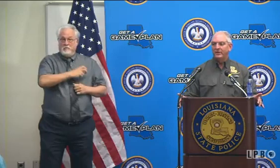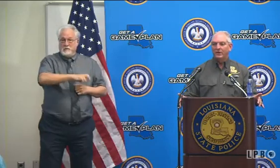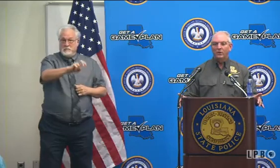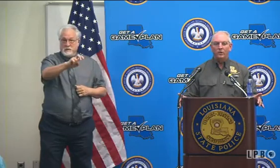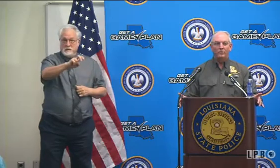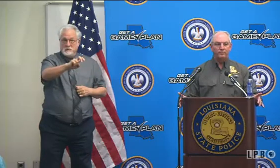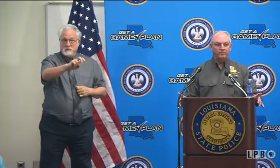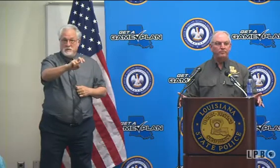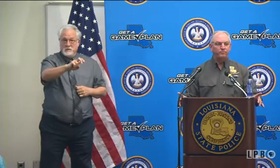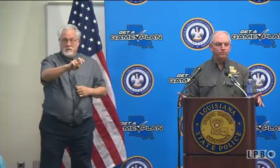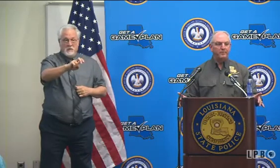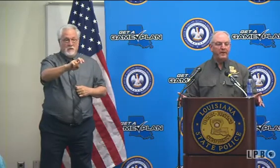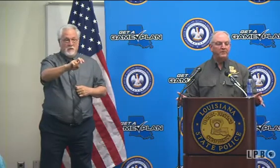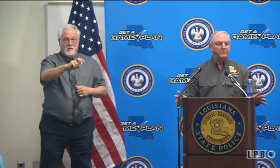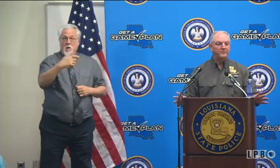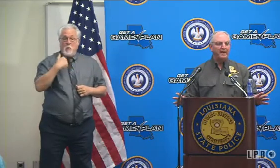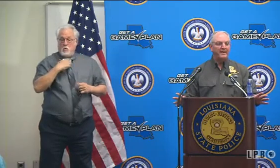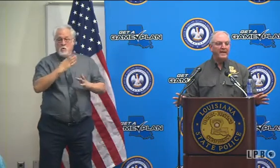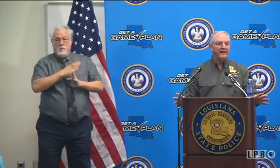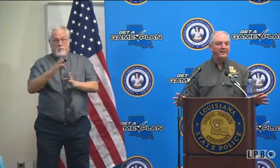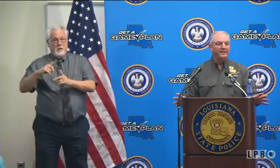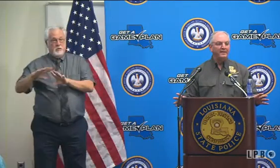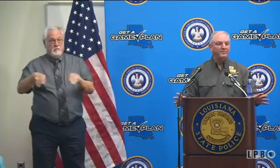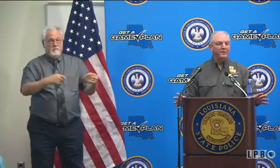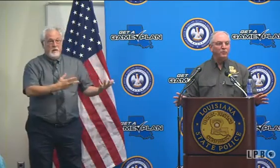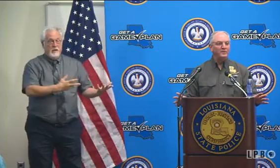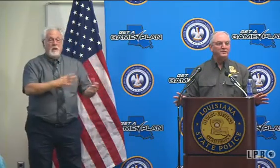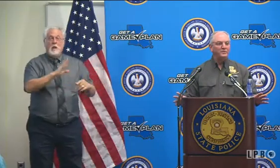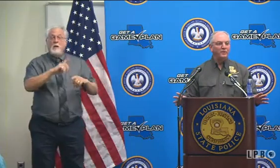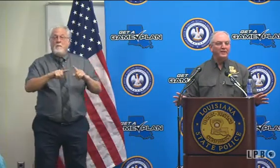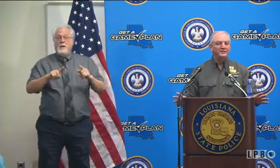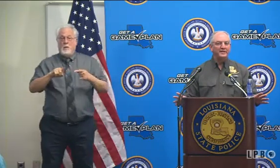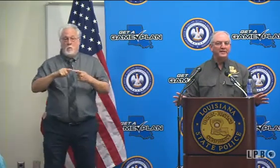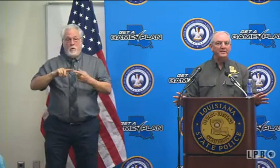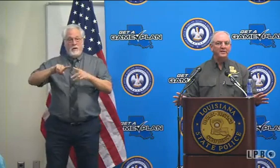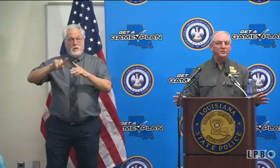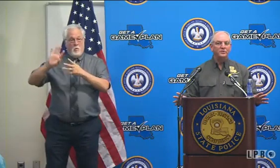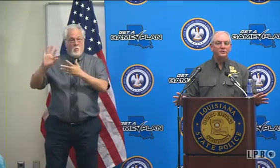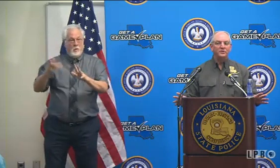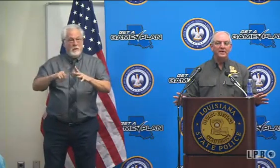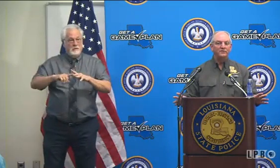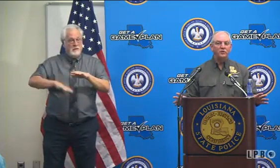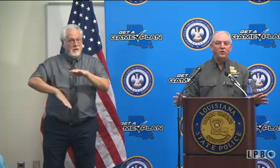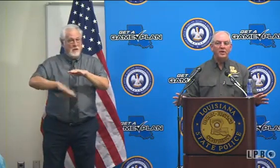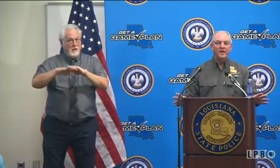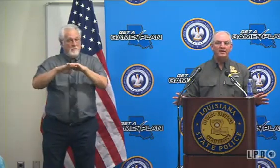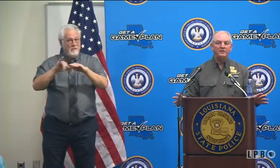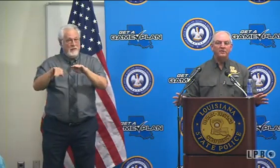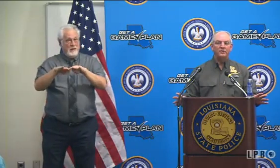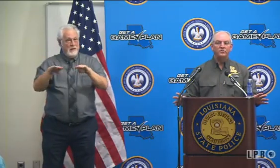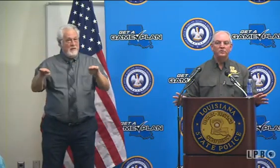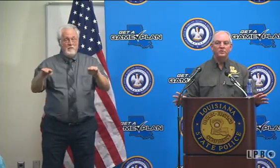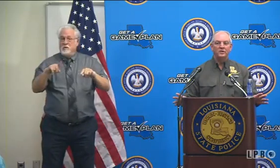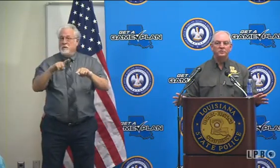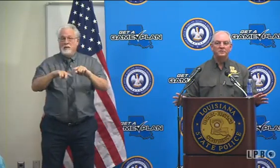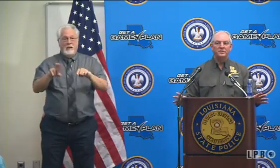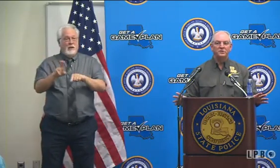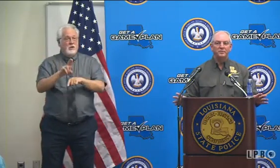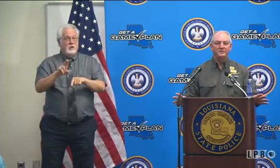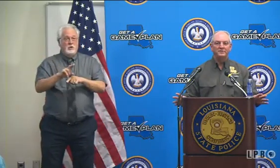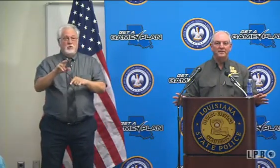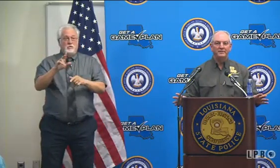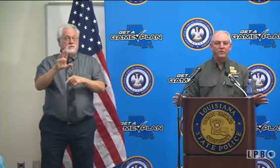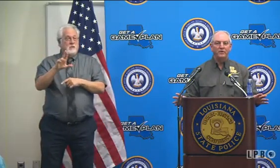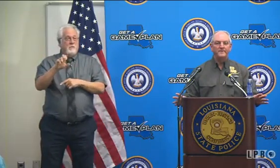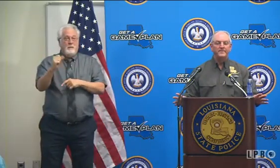transportation, we're prepared to provide that. But once the winds get to a certain level, you can't use those coaches and